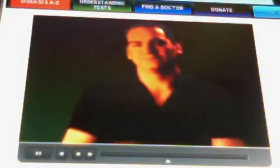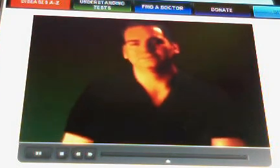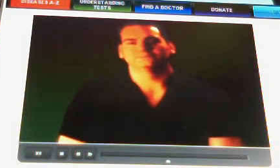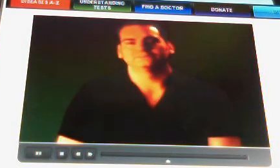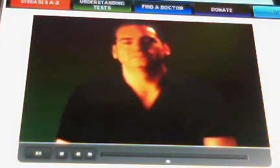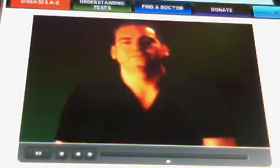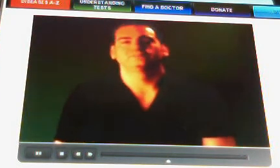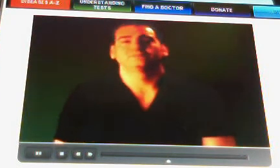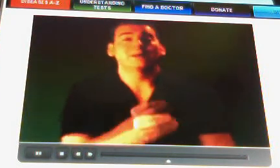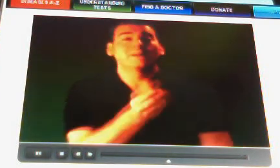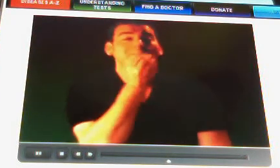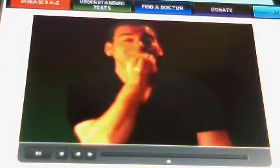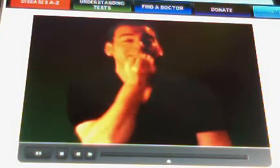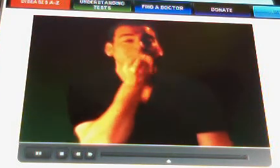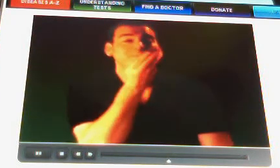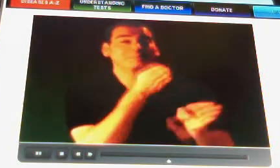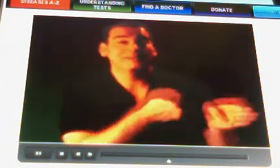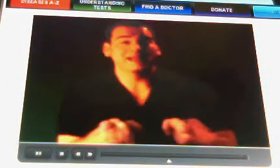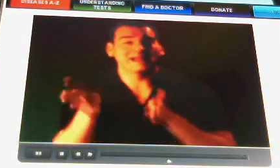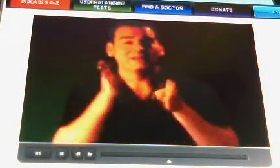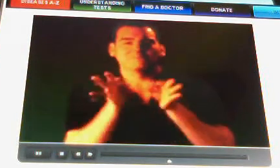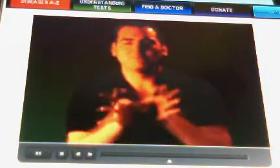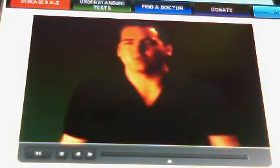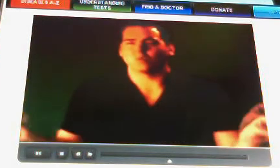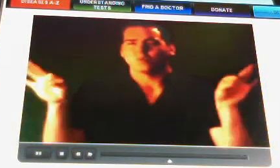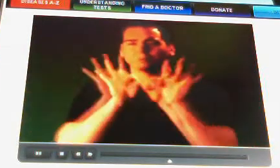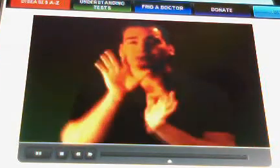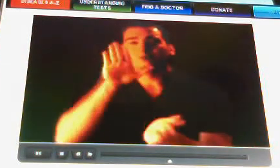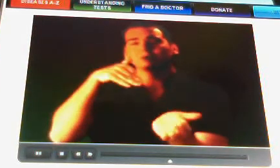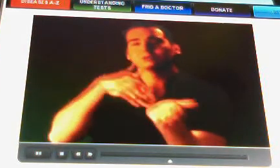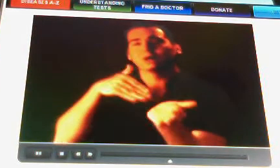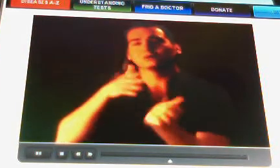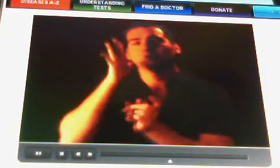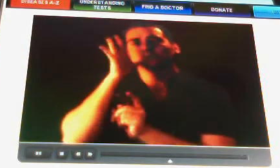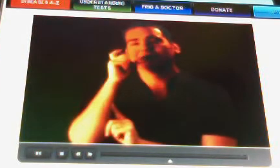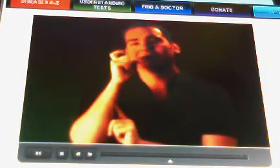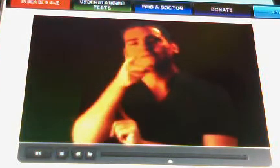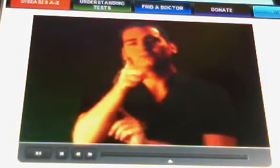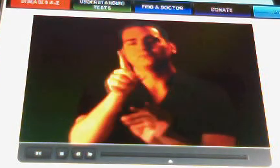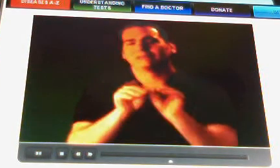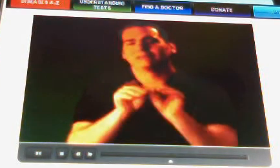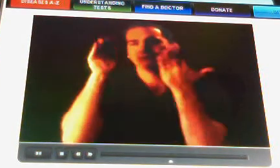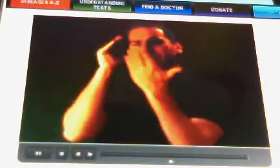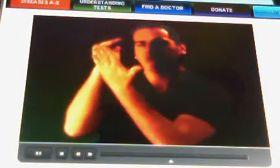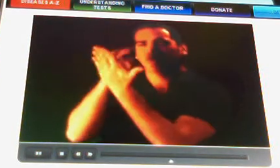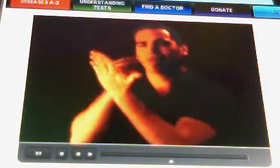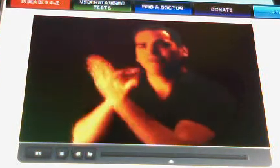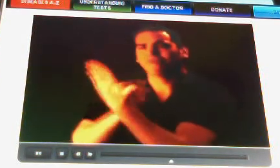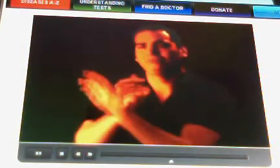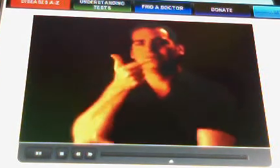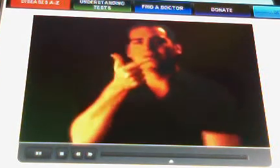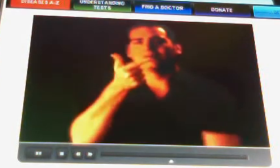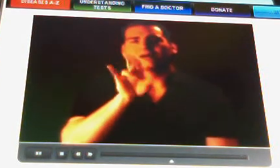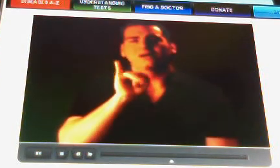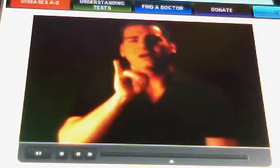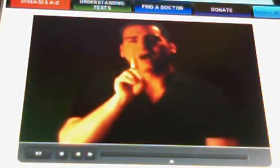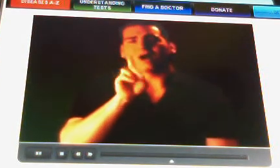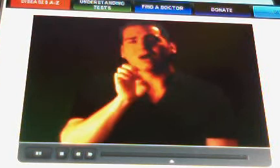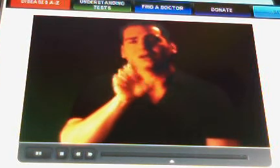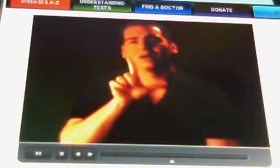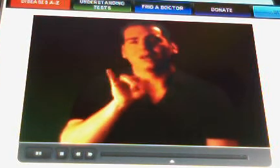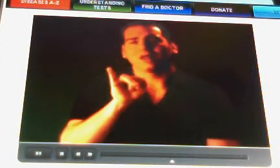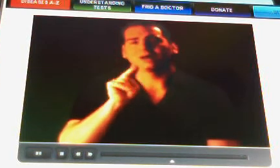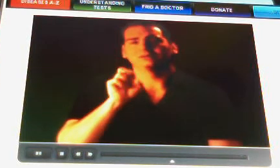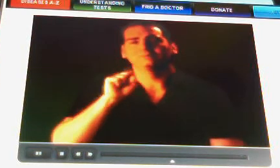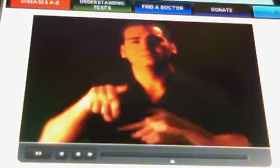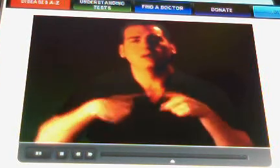Remember, it's important to observe good habits daily, being careful with the amount of sugar you have and keeping your blood sugar